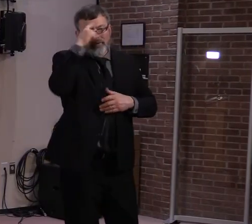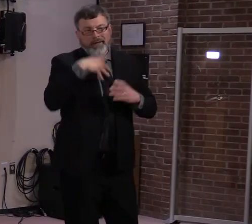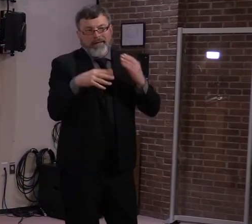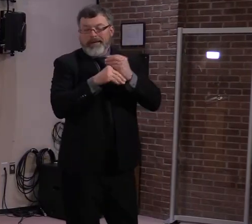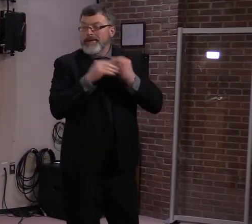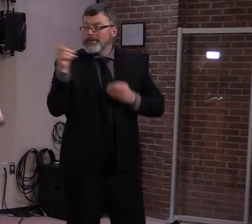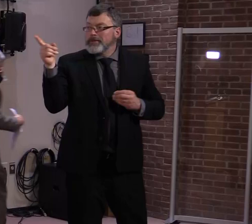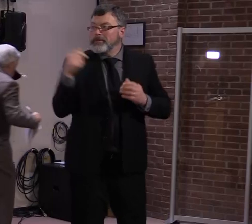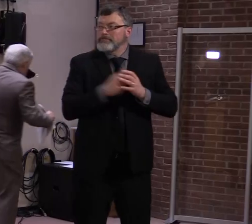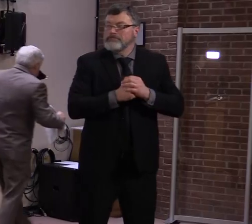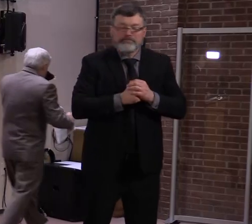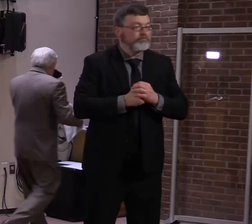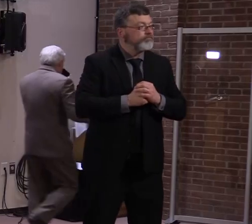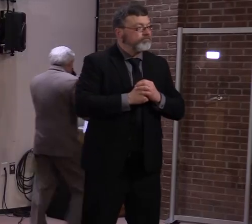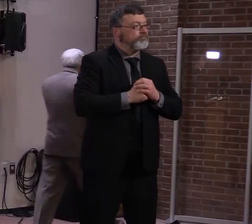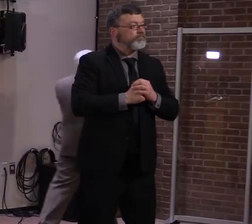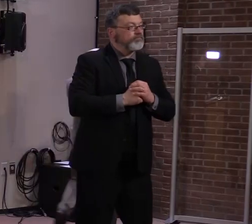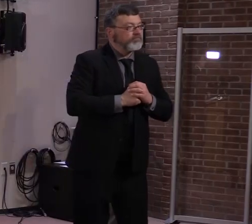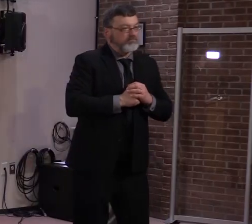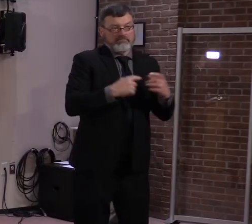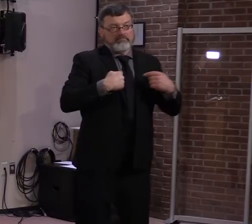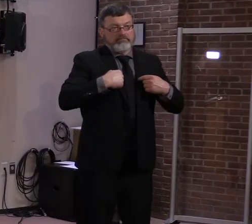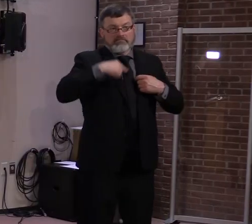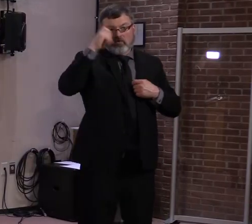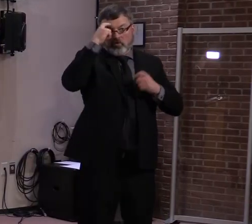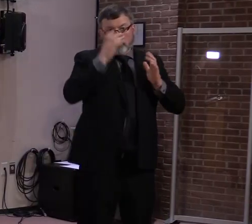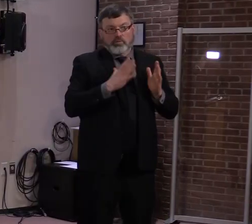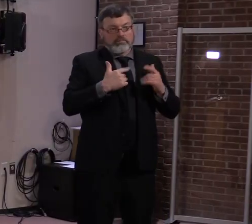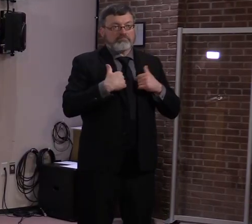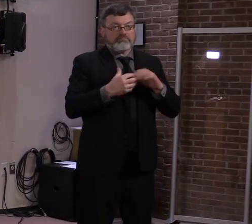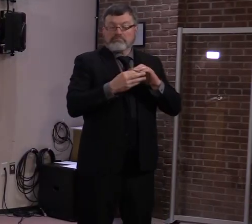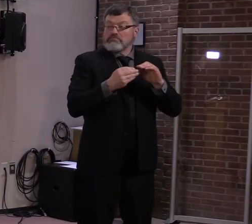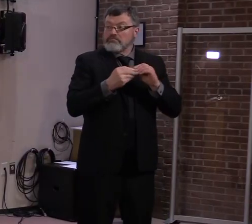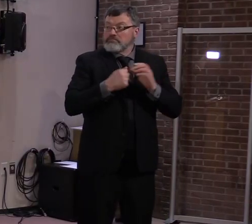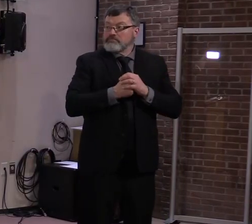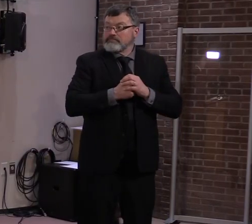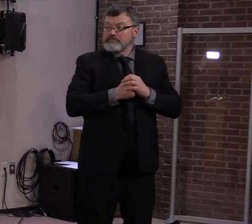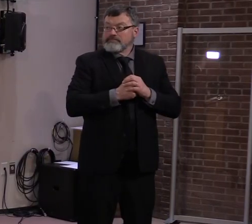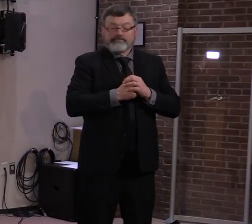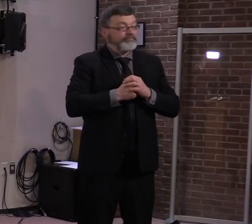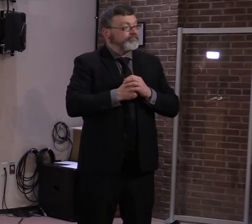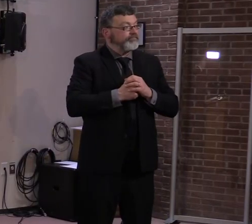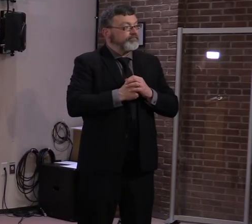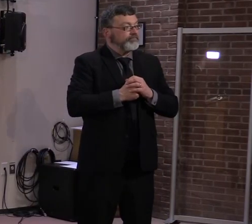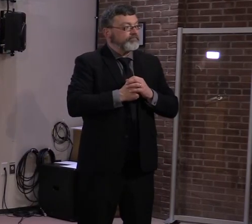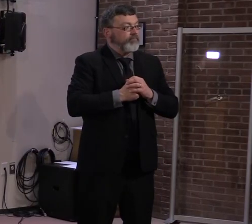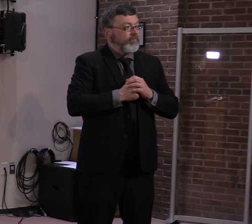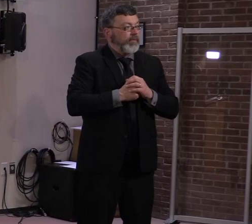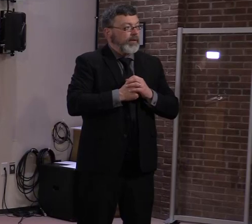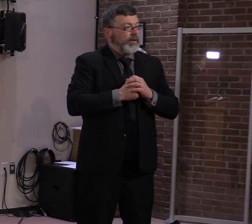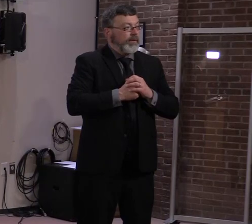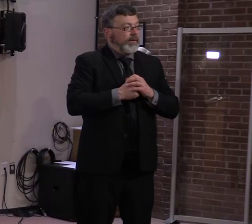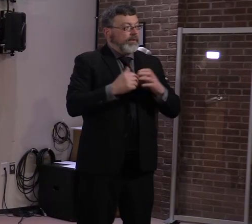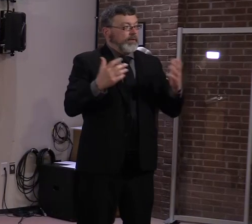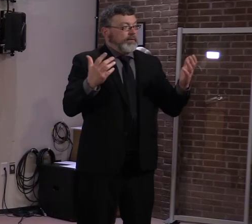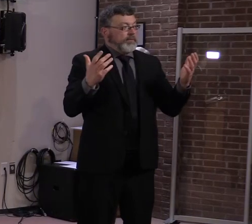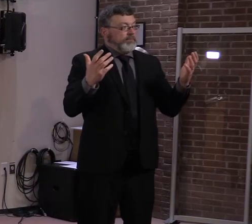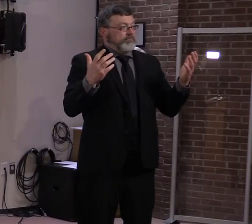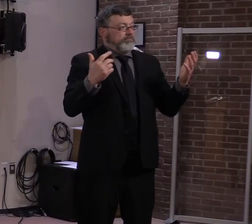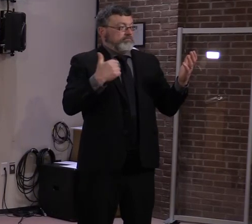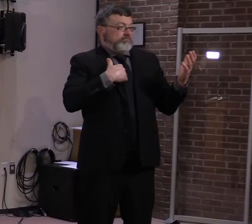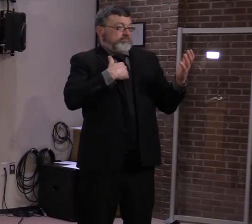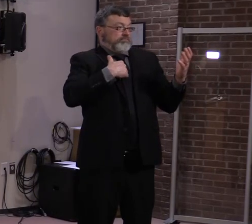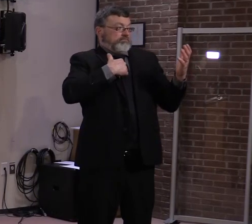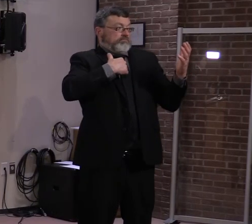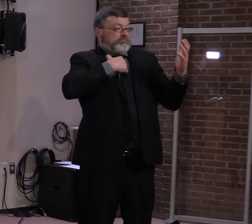Well, again, as I said, Calvin, I'm hoping that we can make some ground up with the